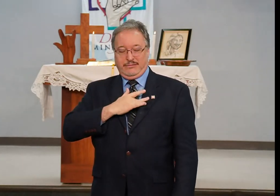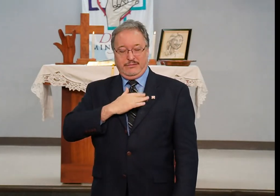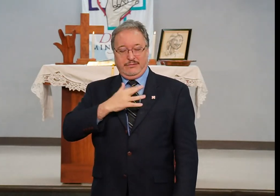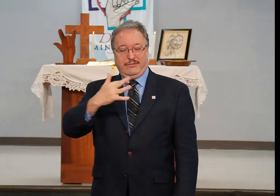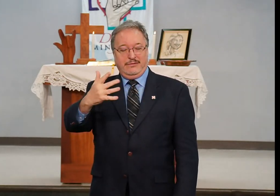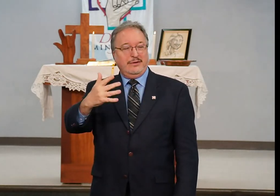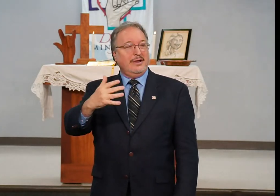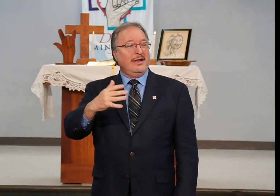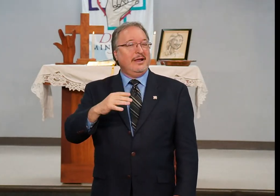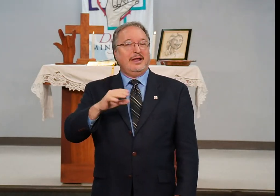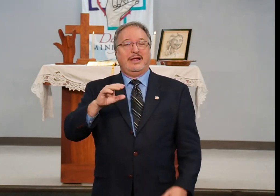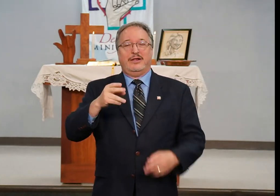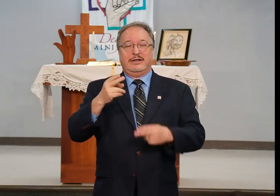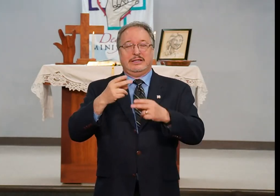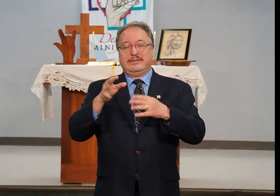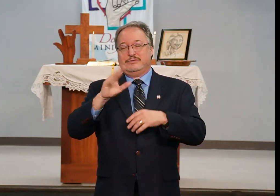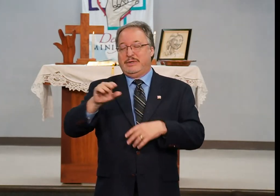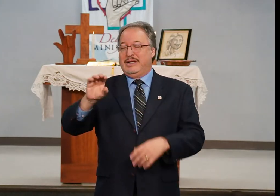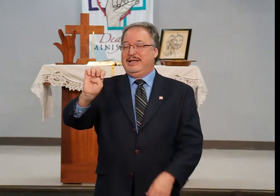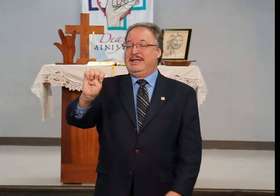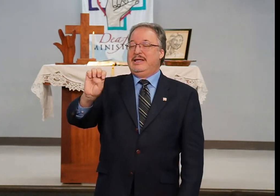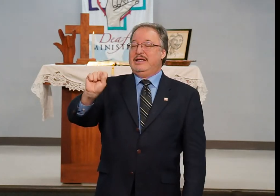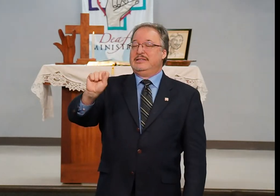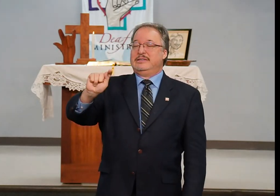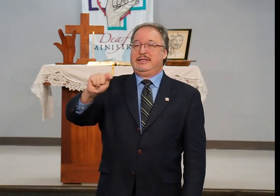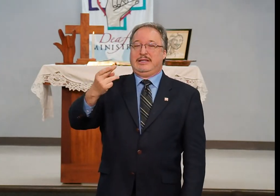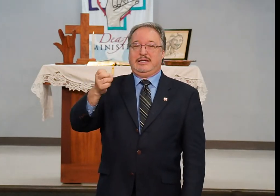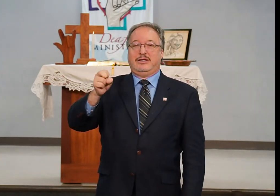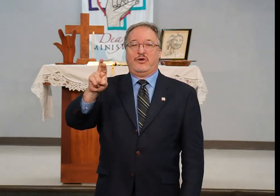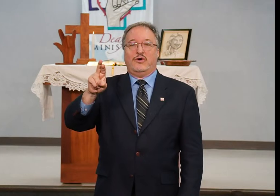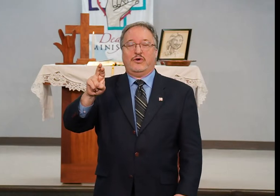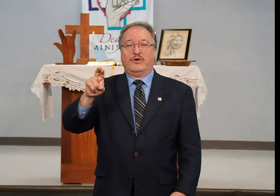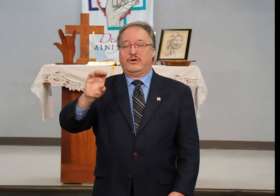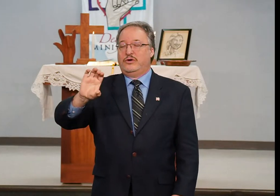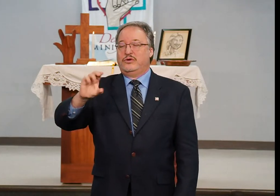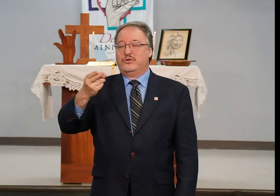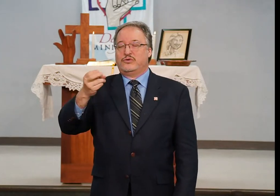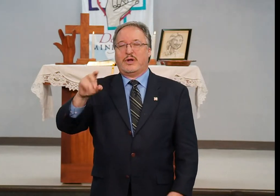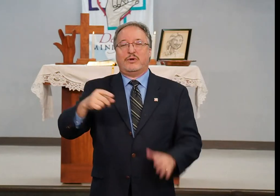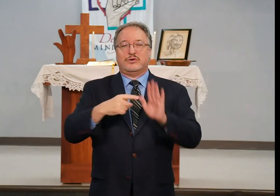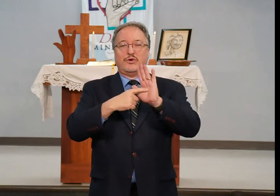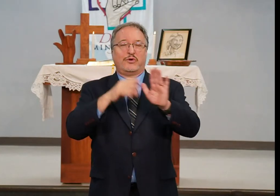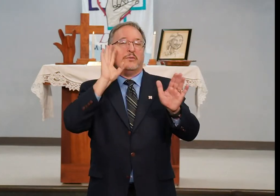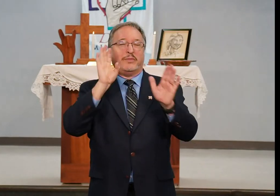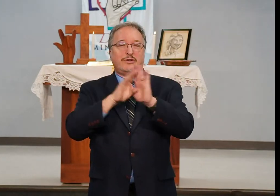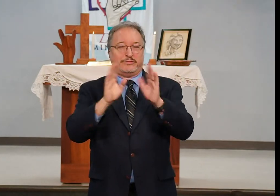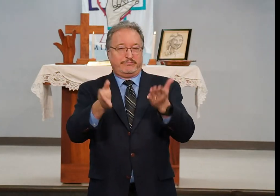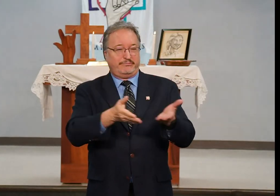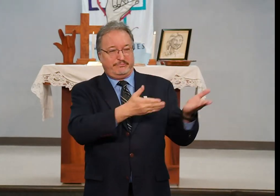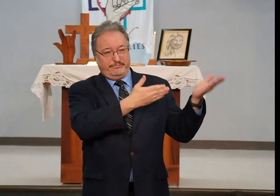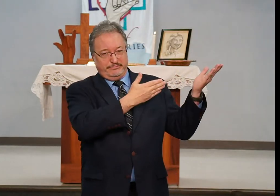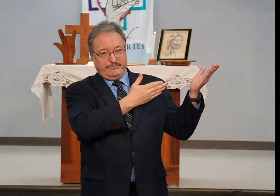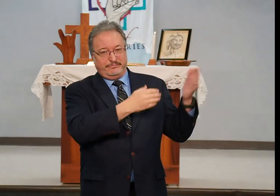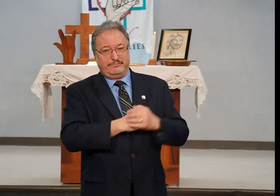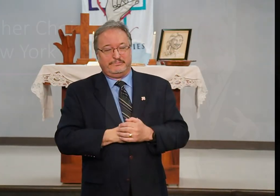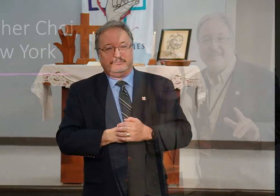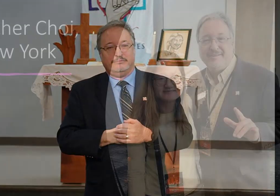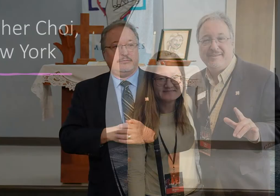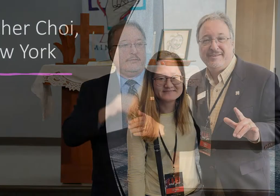this now. Esther Choi. And you all may remember her once you see her picture